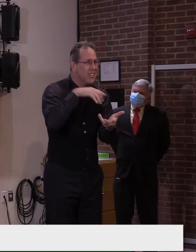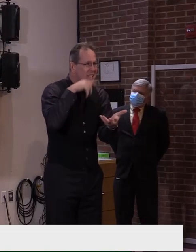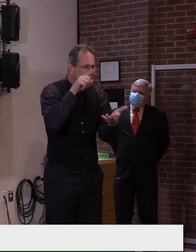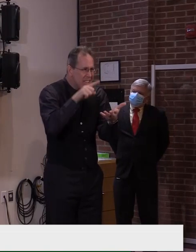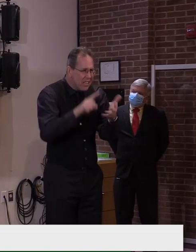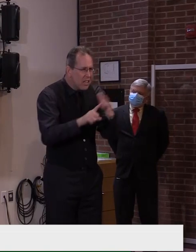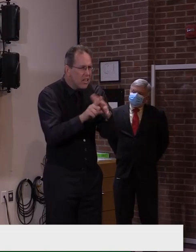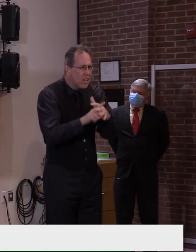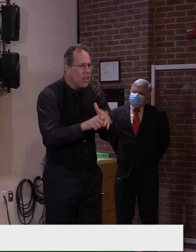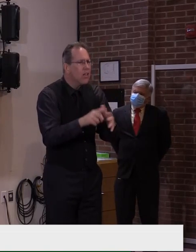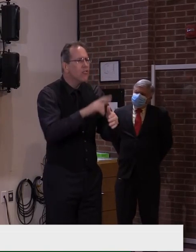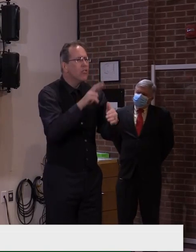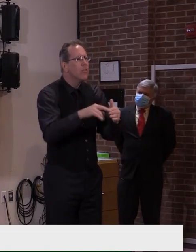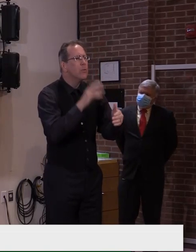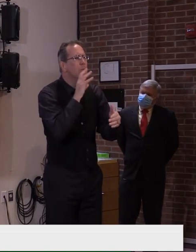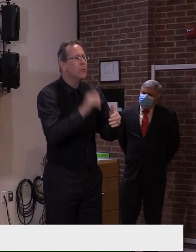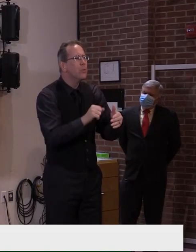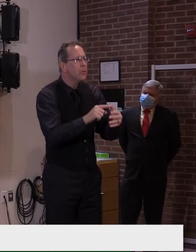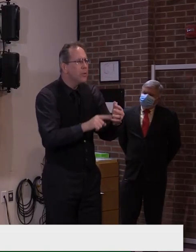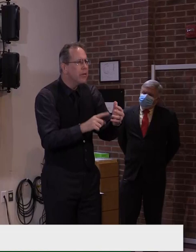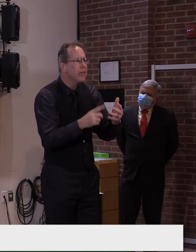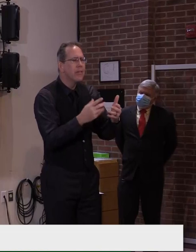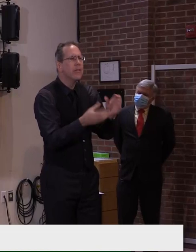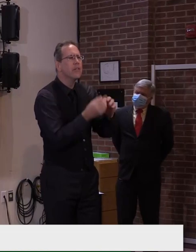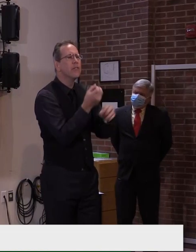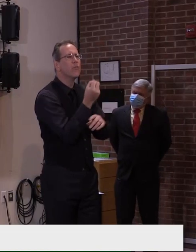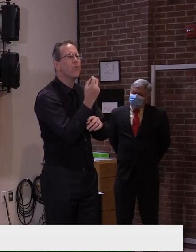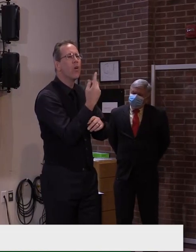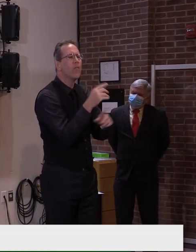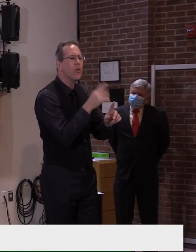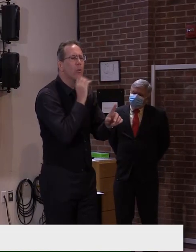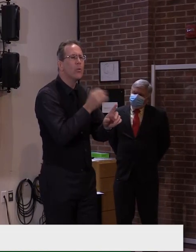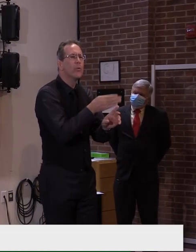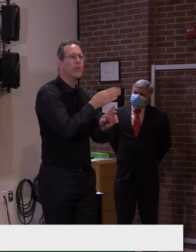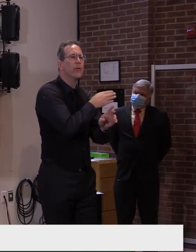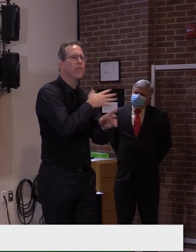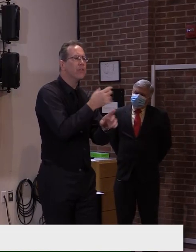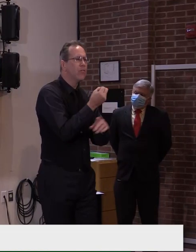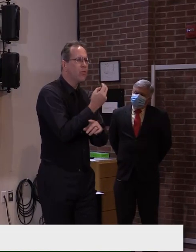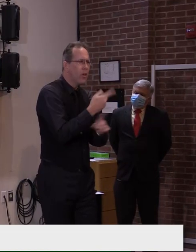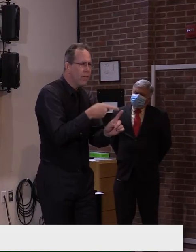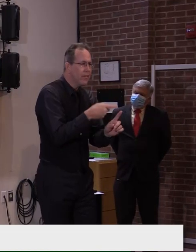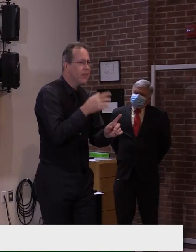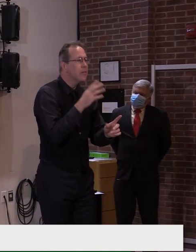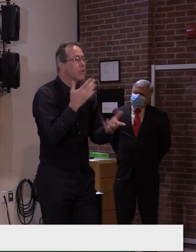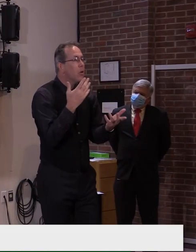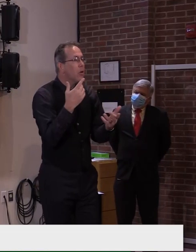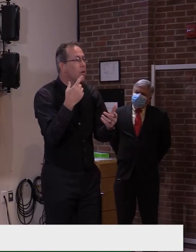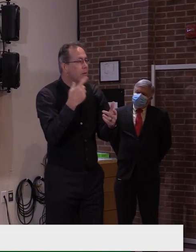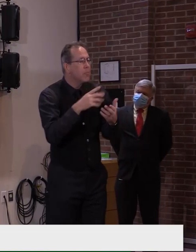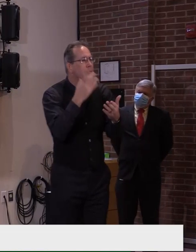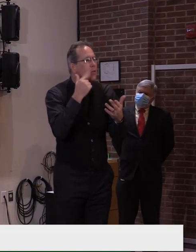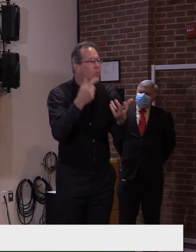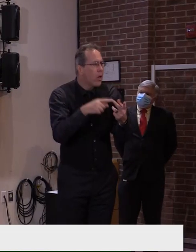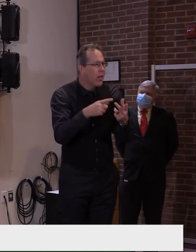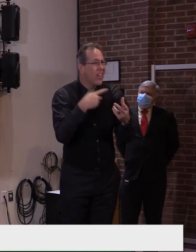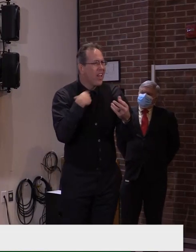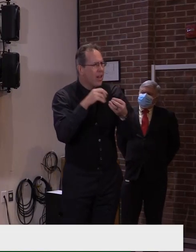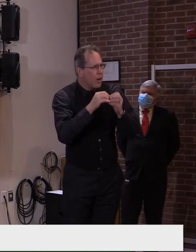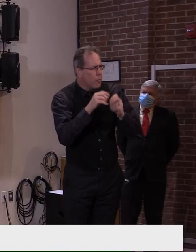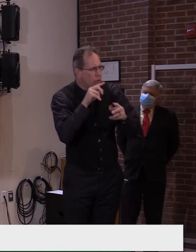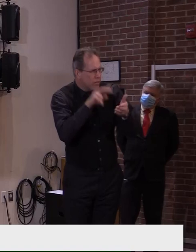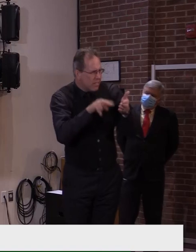sequencing. We had some further data from our own public health lab, which is one of the only ones in the state that uses a